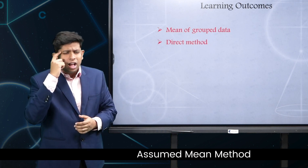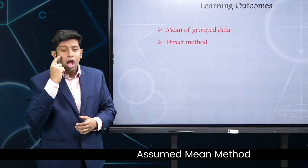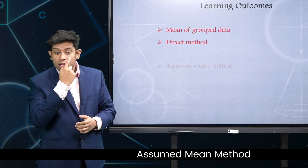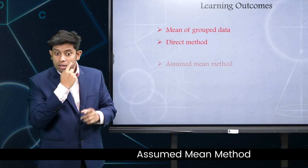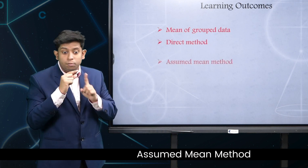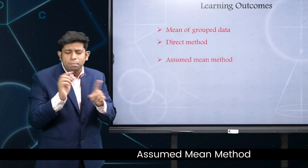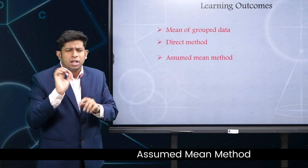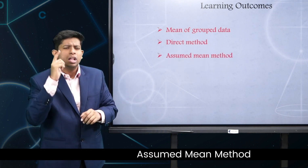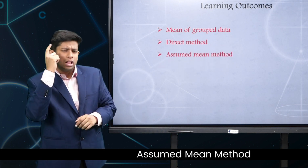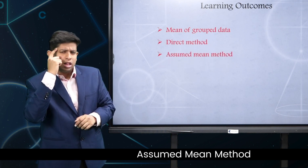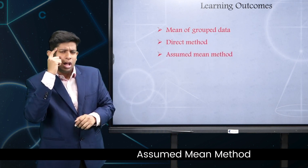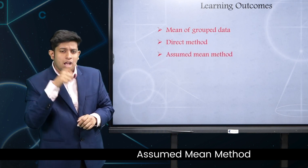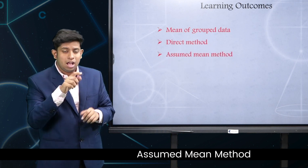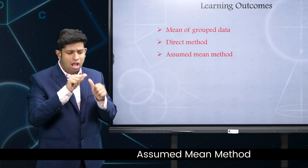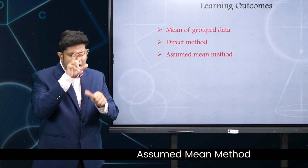assumed mean method,